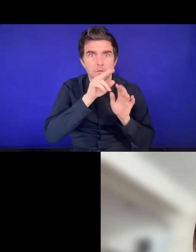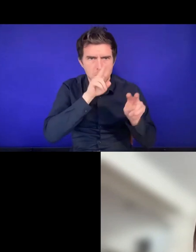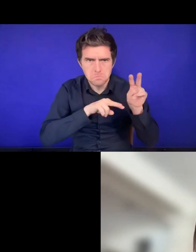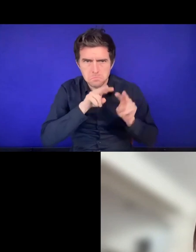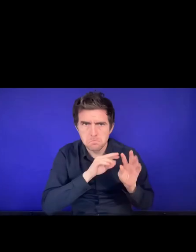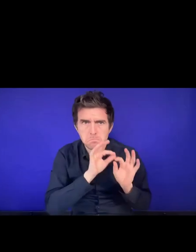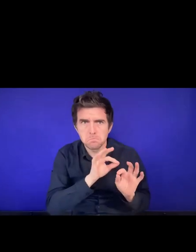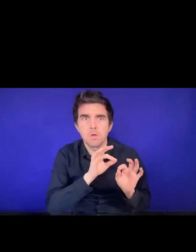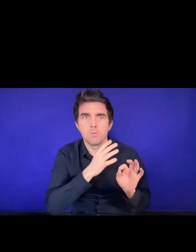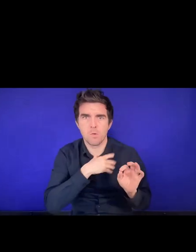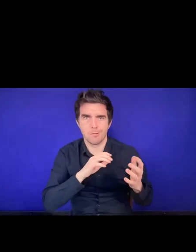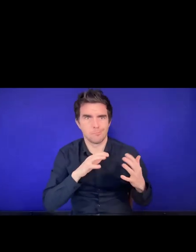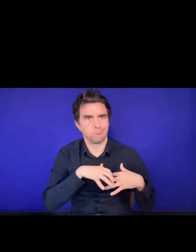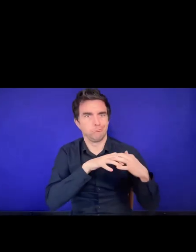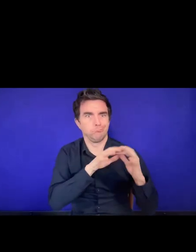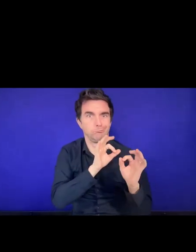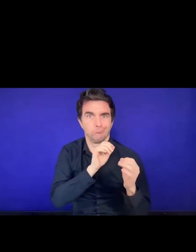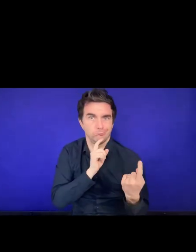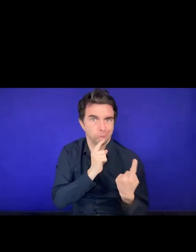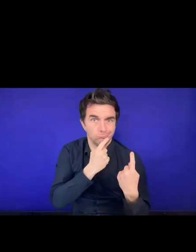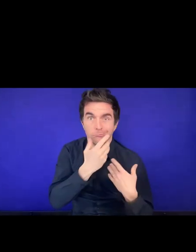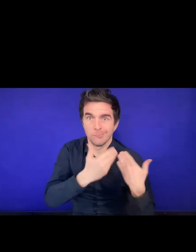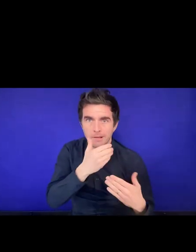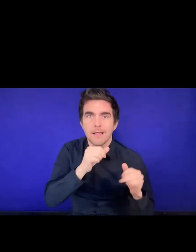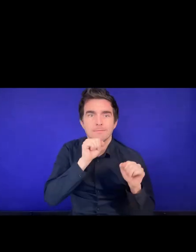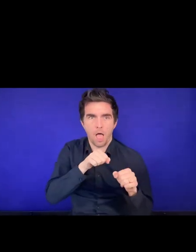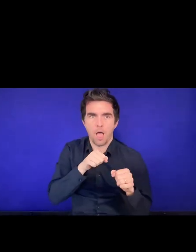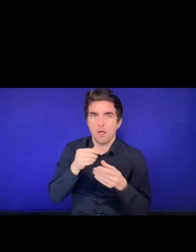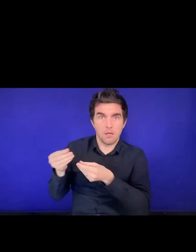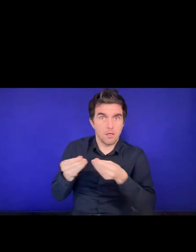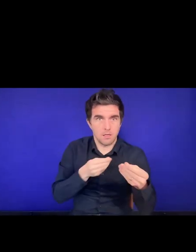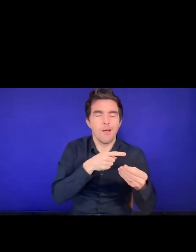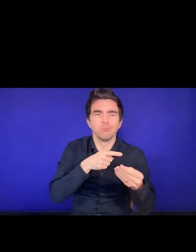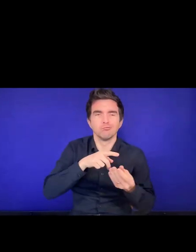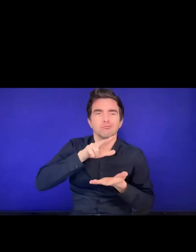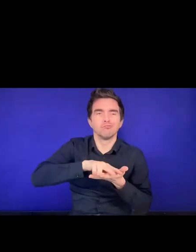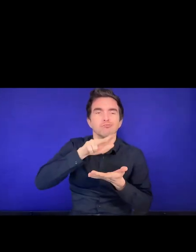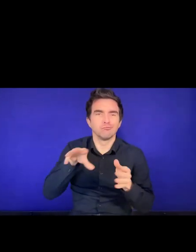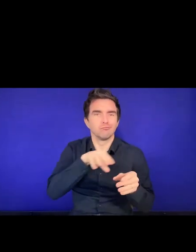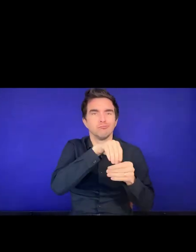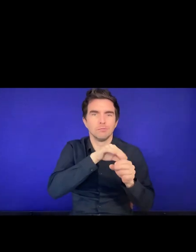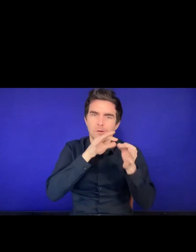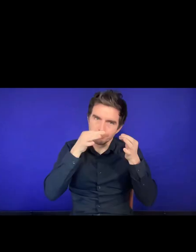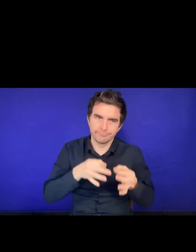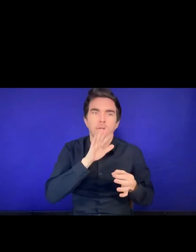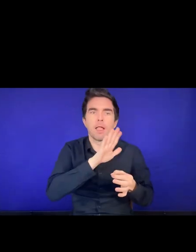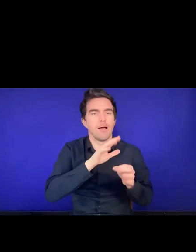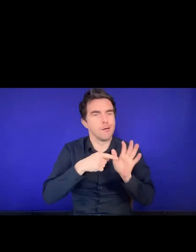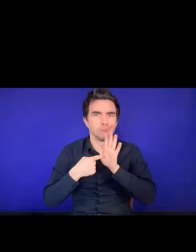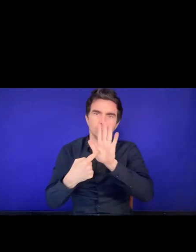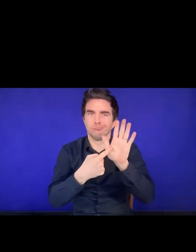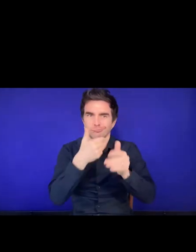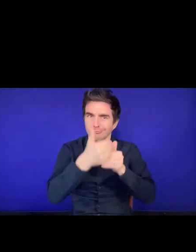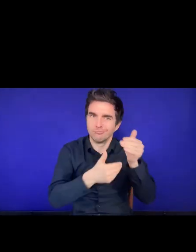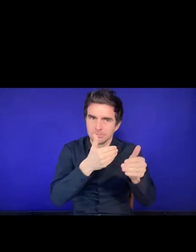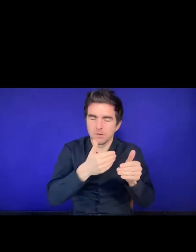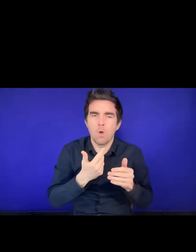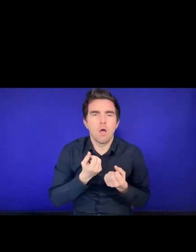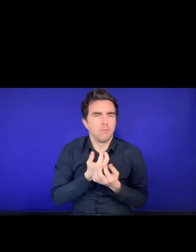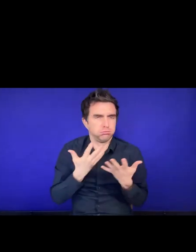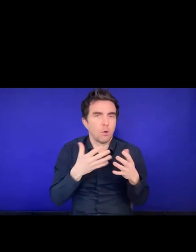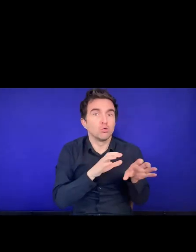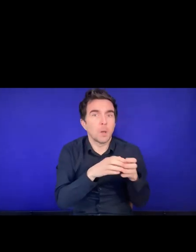to be integrated into official statistics. So it's not always the case that, it's only good once it gets integrated